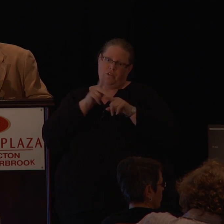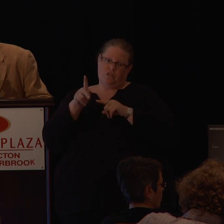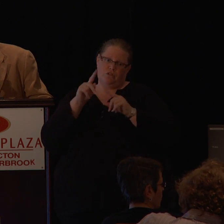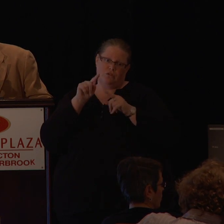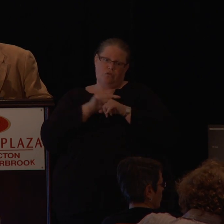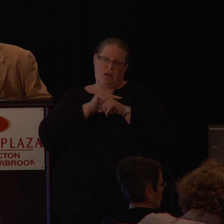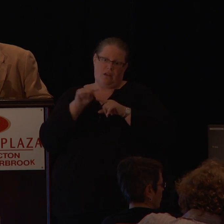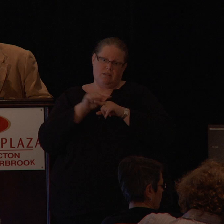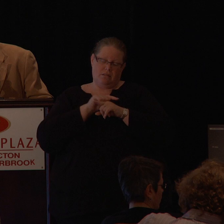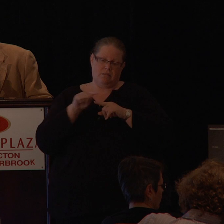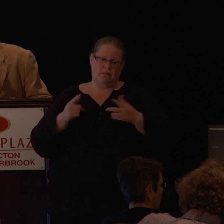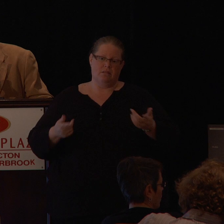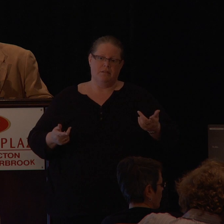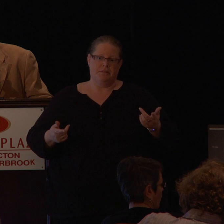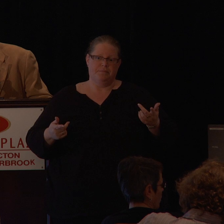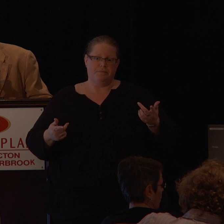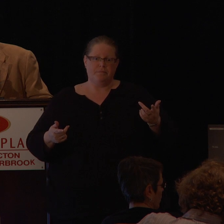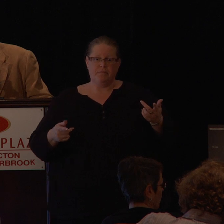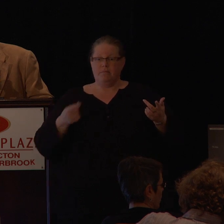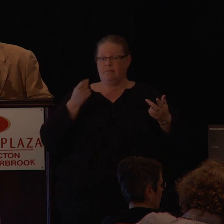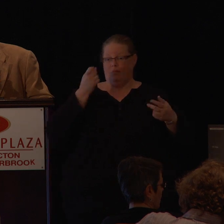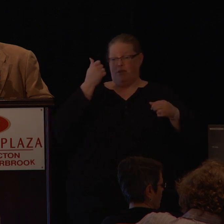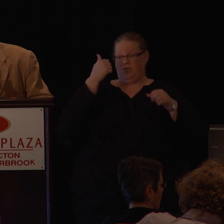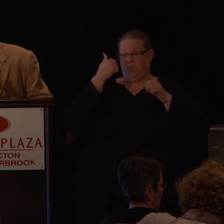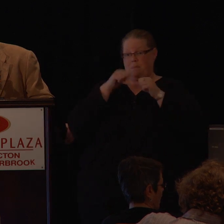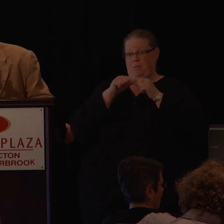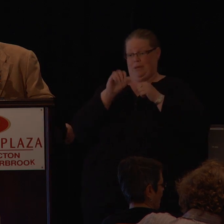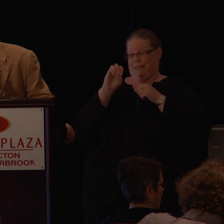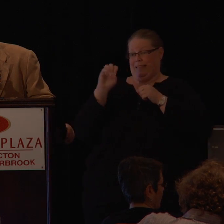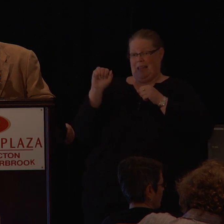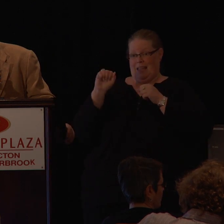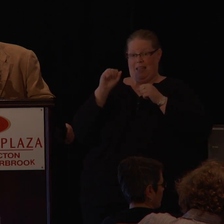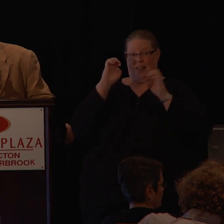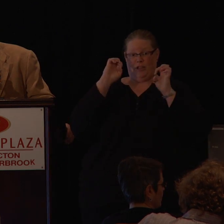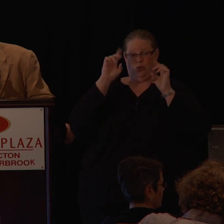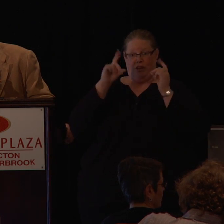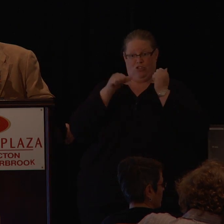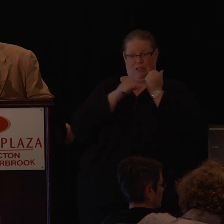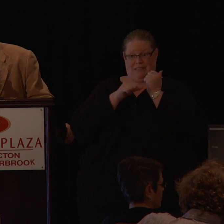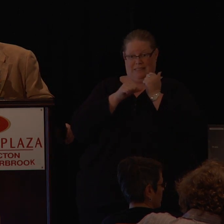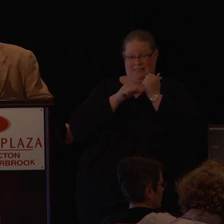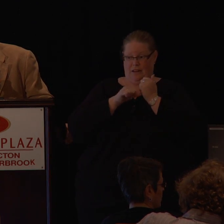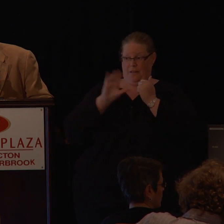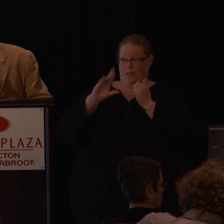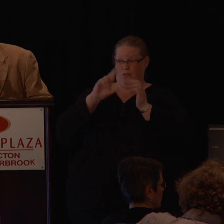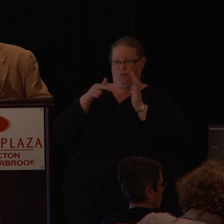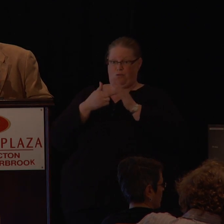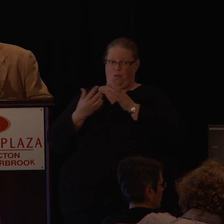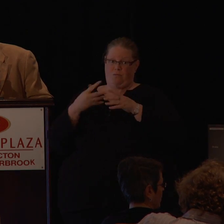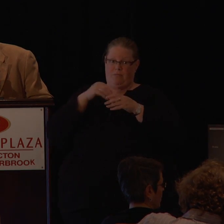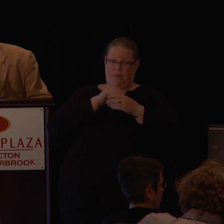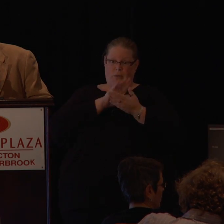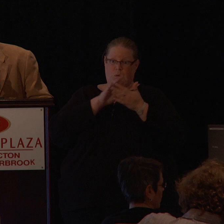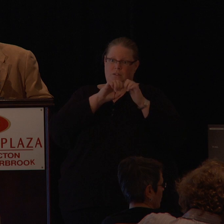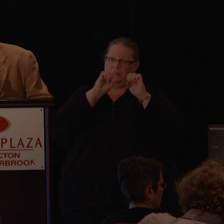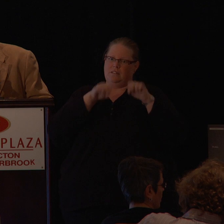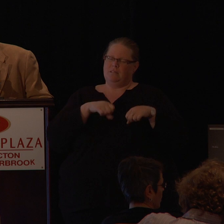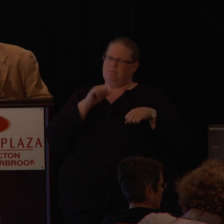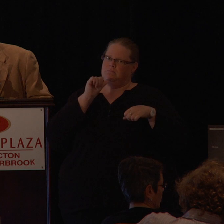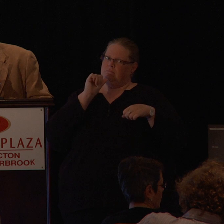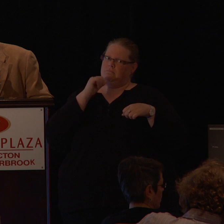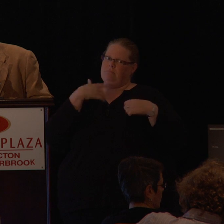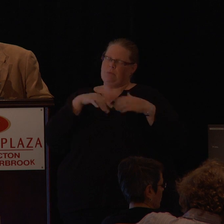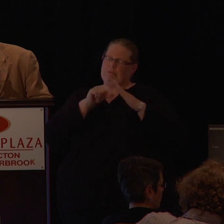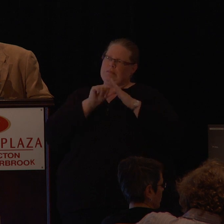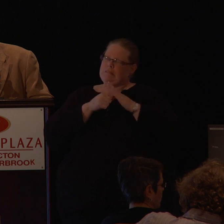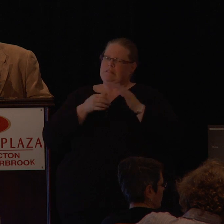emphasize the role of the education assistant. Because when I come to these events, I hear a great deal about the